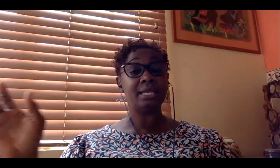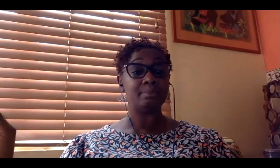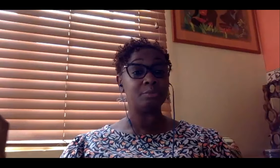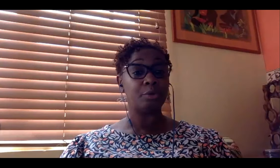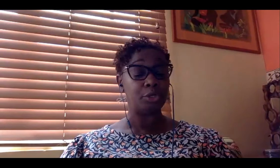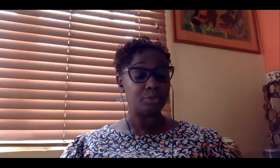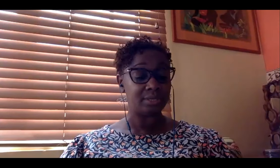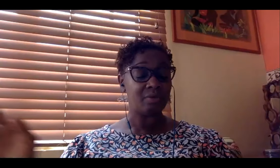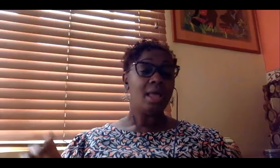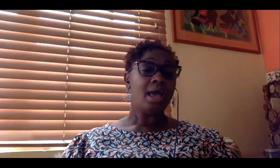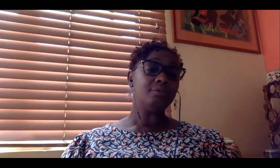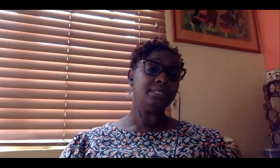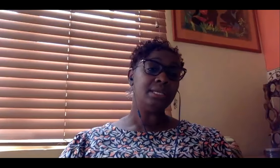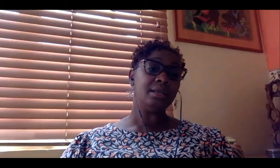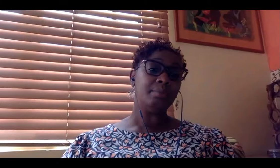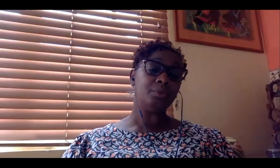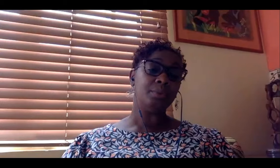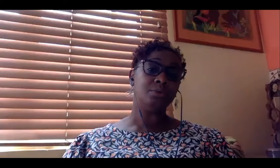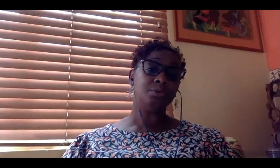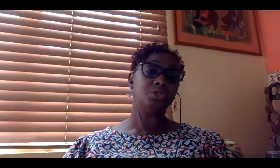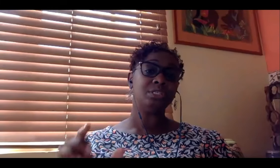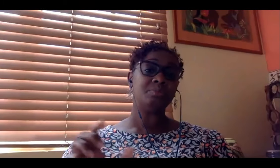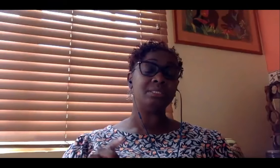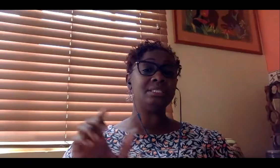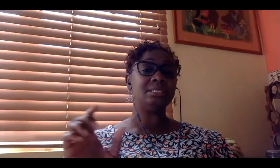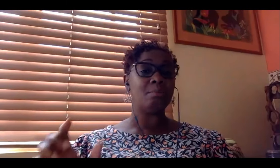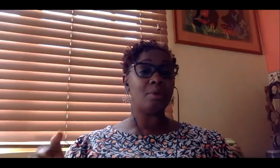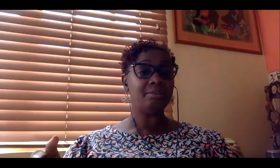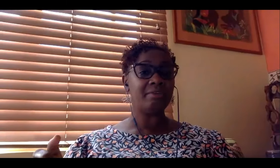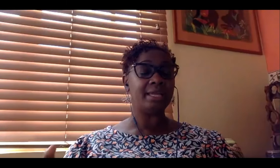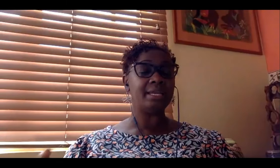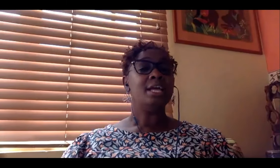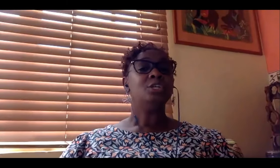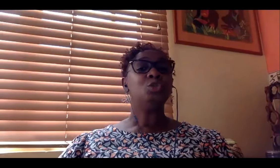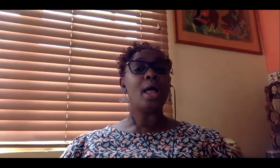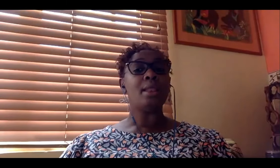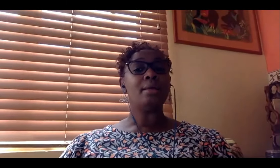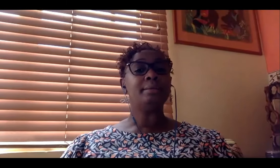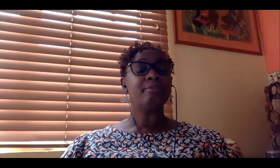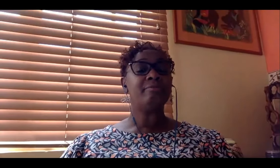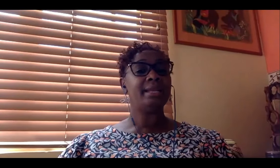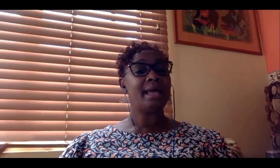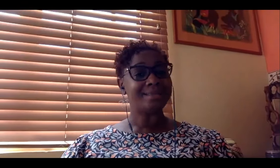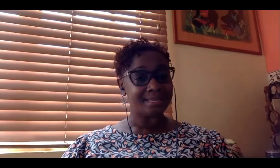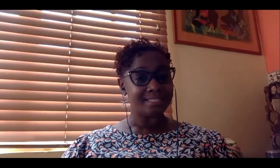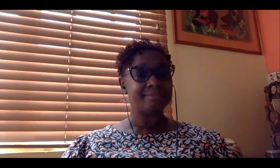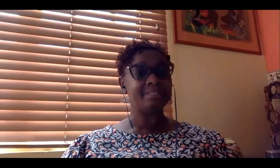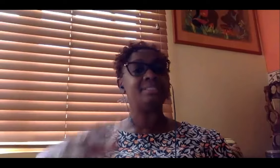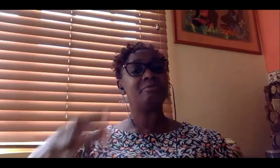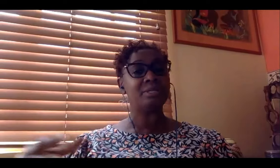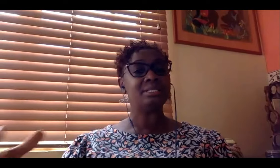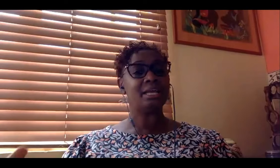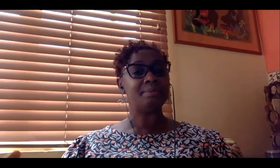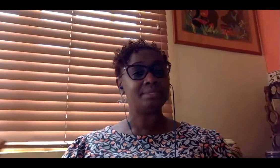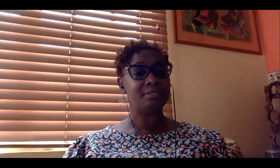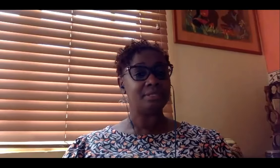more inclusive. And of course, thinking about the ways in which those spaces need to be modified to provide access for the different